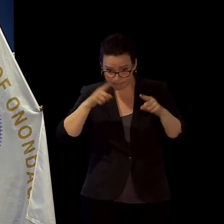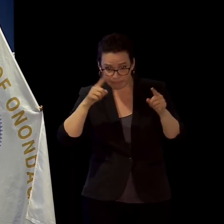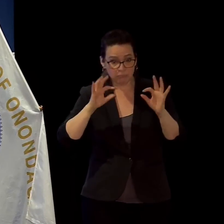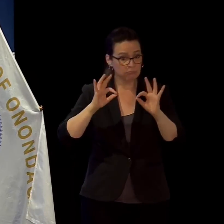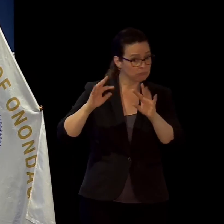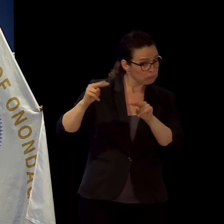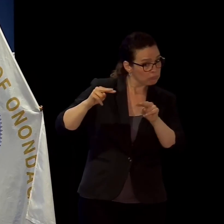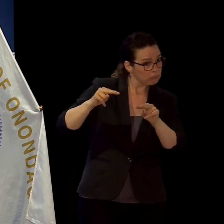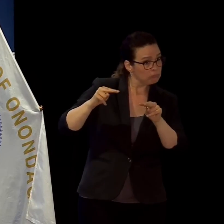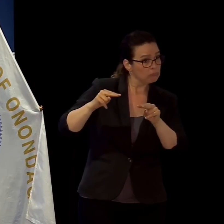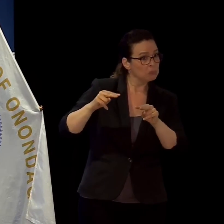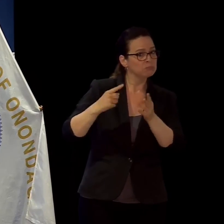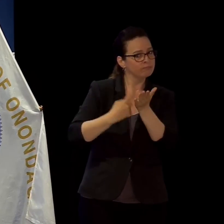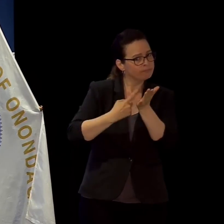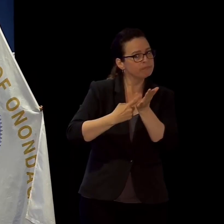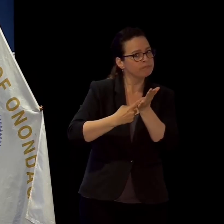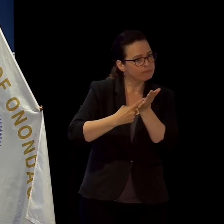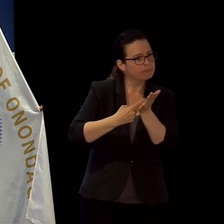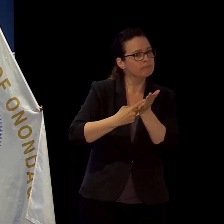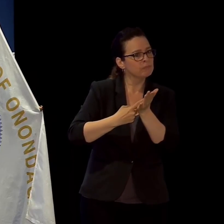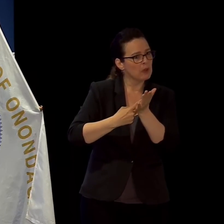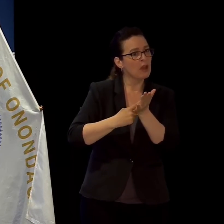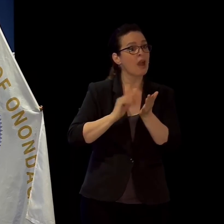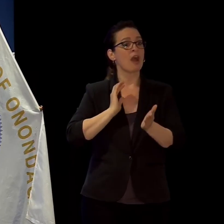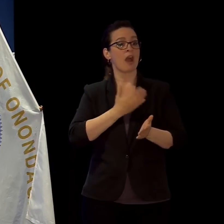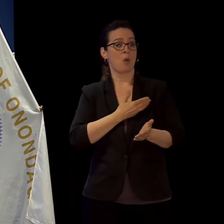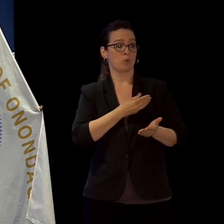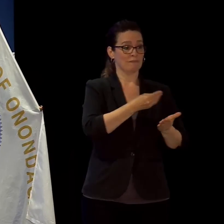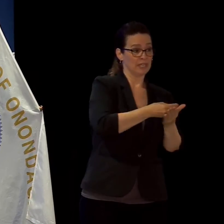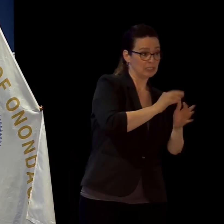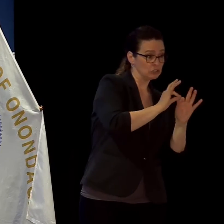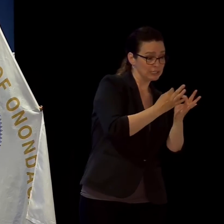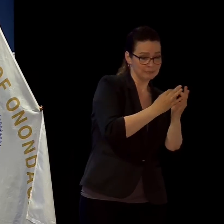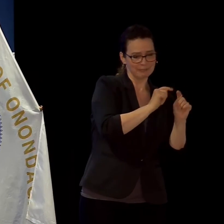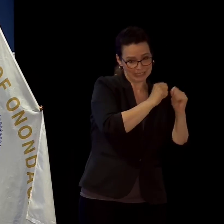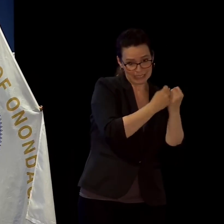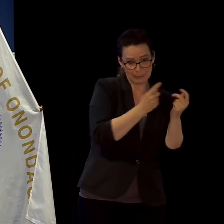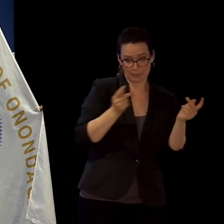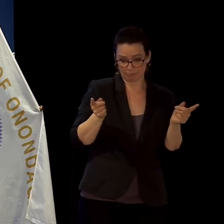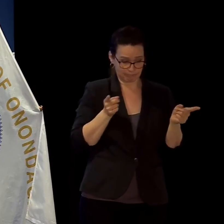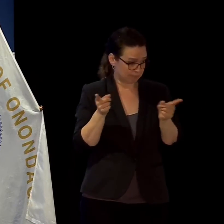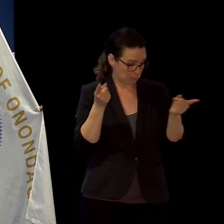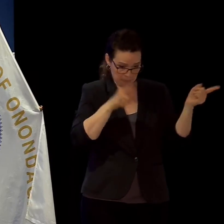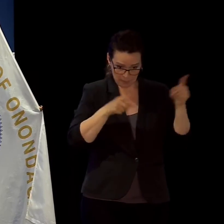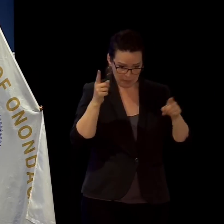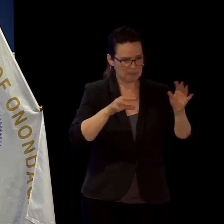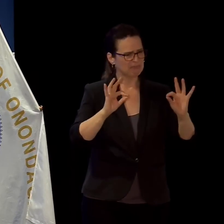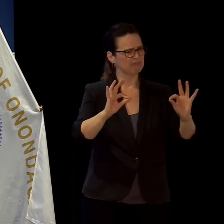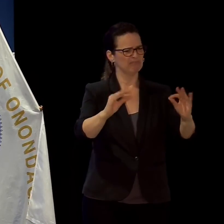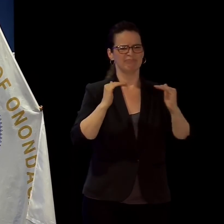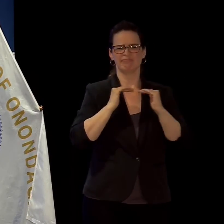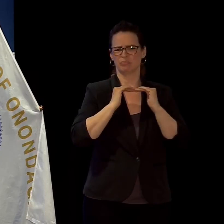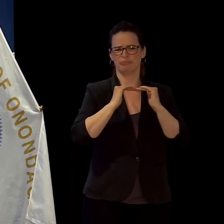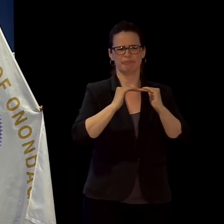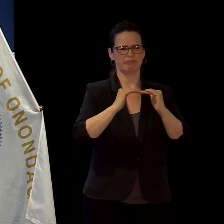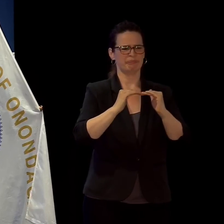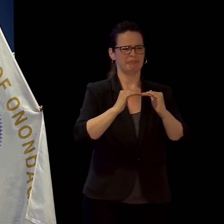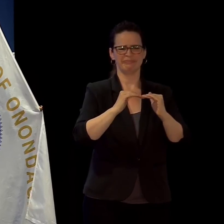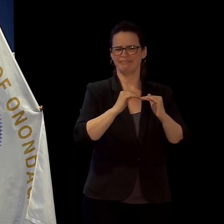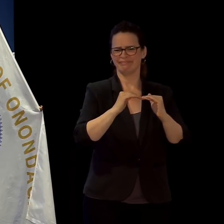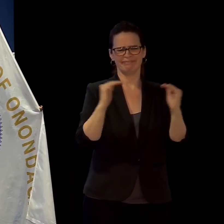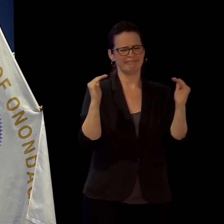various ways. We have our finance team, the county comptroller, actually cutting checks as well. So